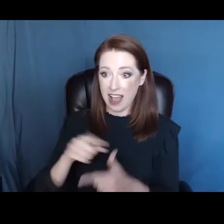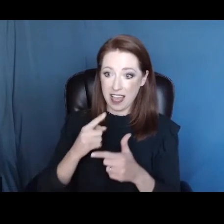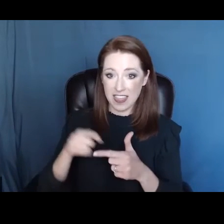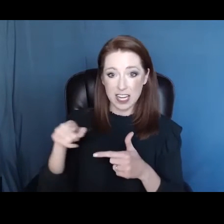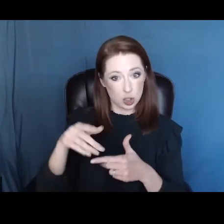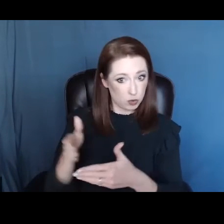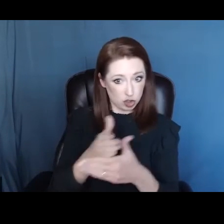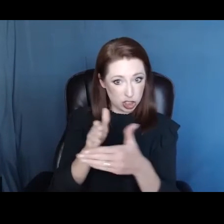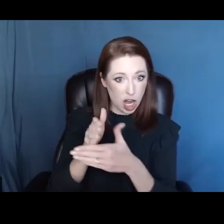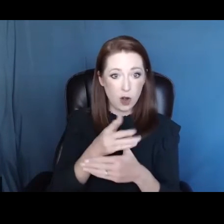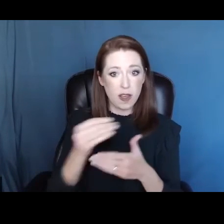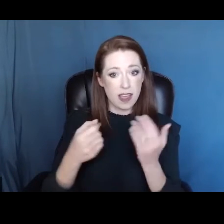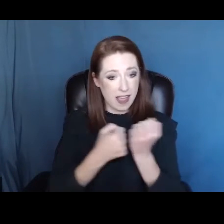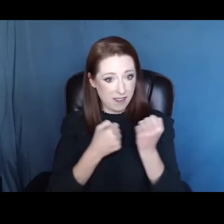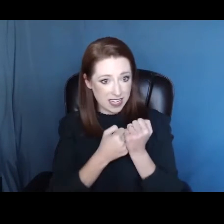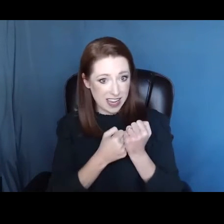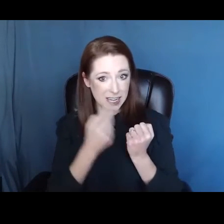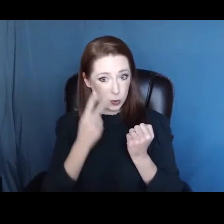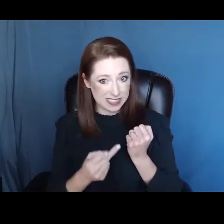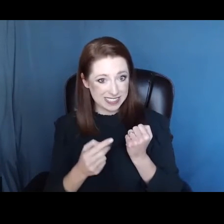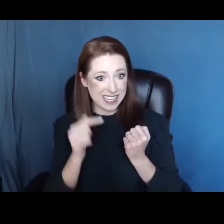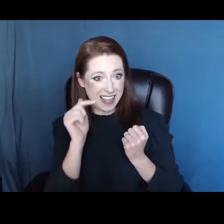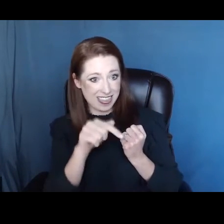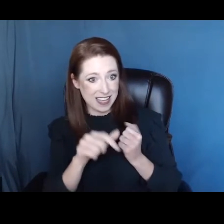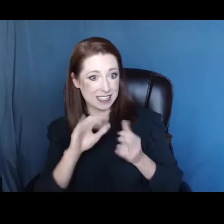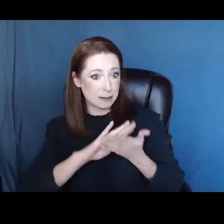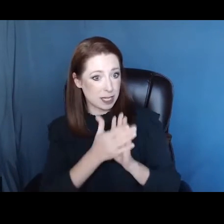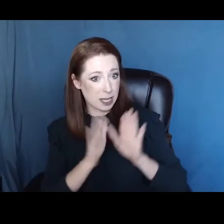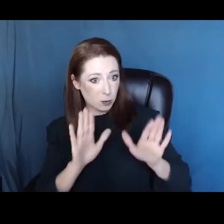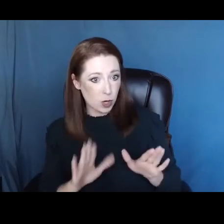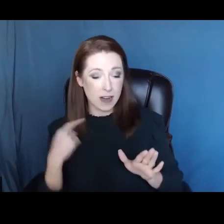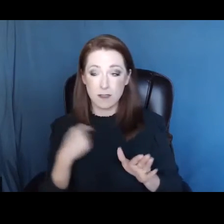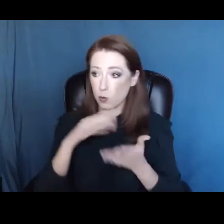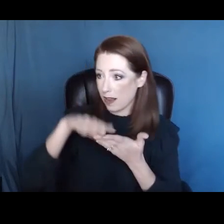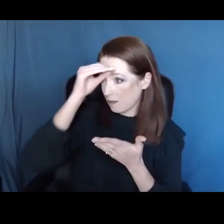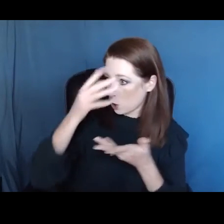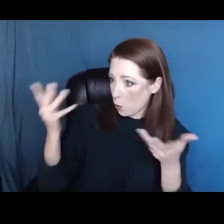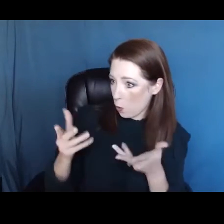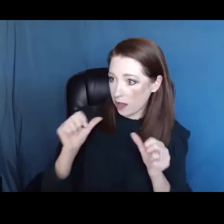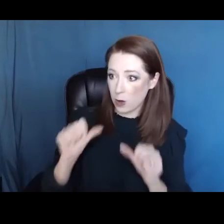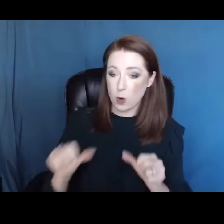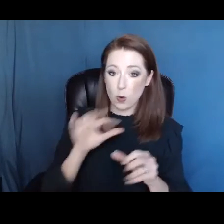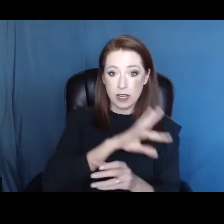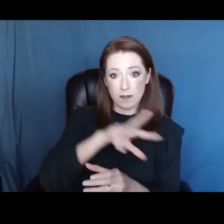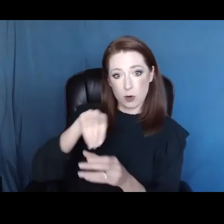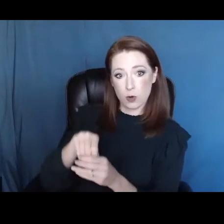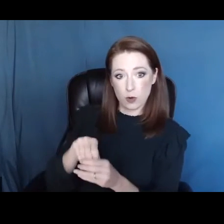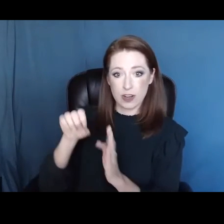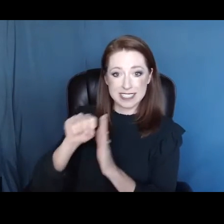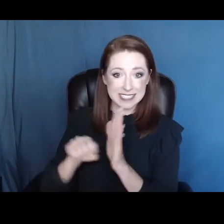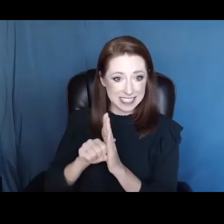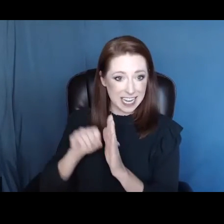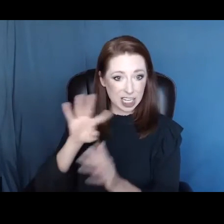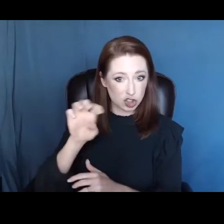to be, this measure turned out to be really successful and great, and this is what we learned, and here's how we should incorporate it in a state level survey or a national level